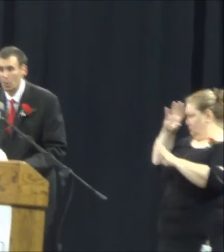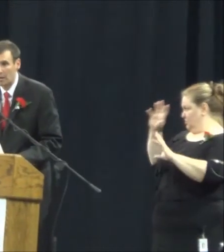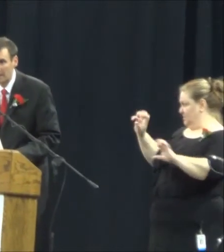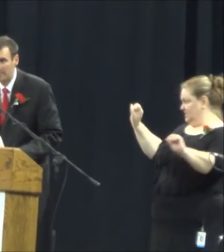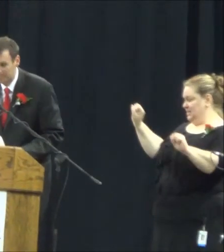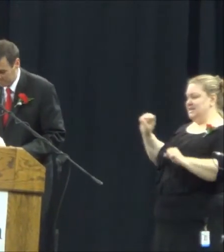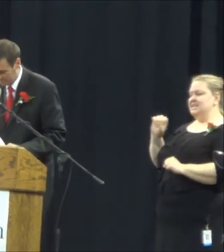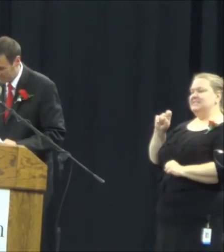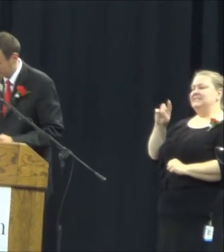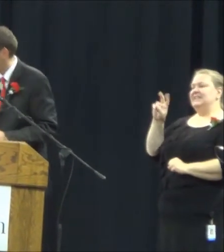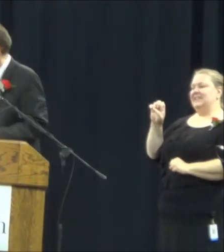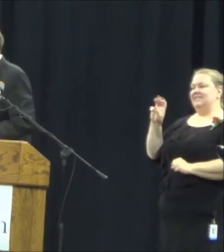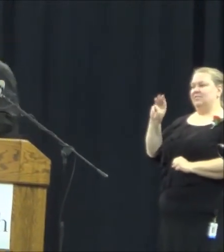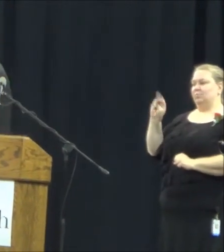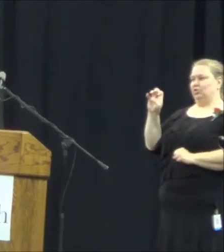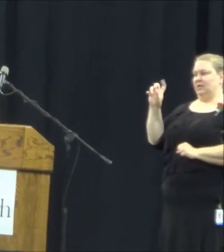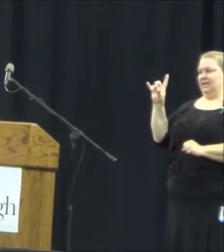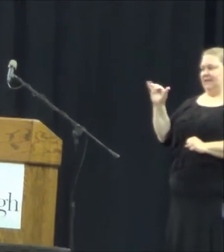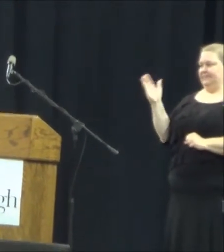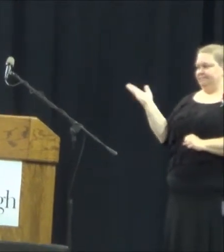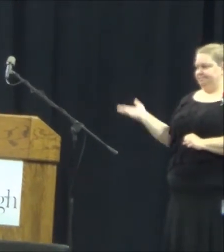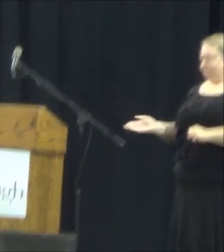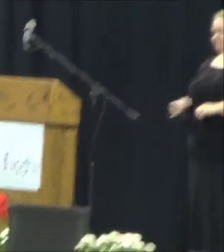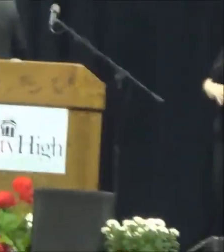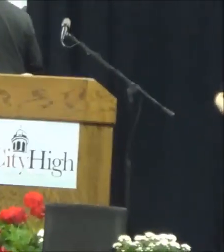Steve Merlin.